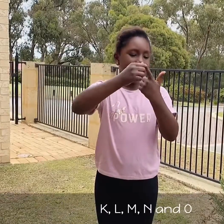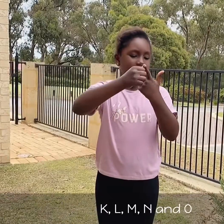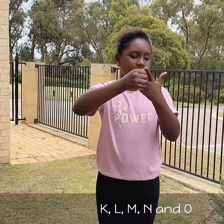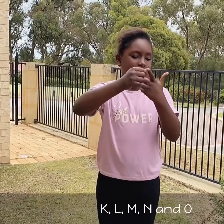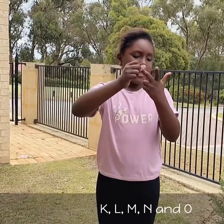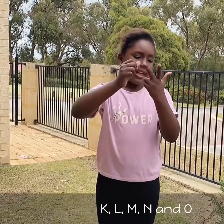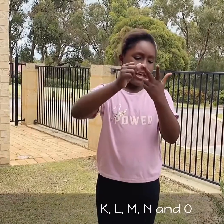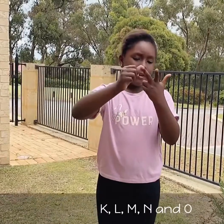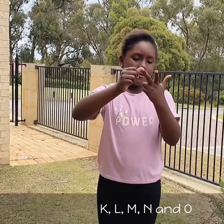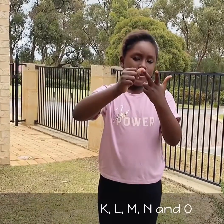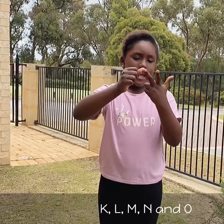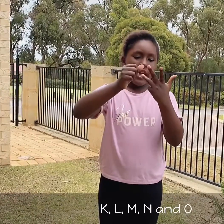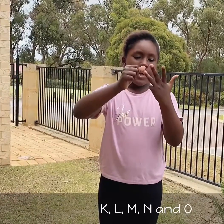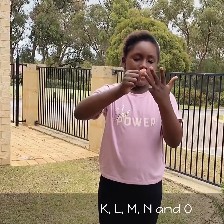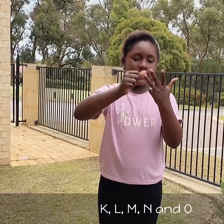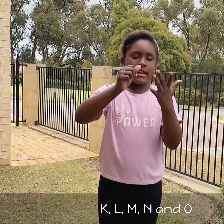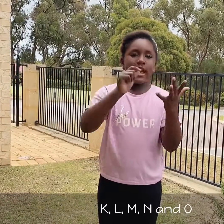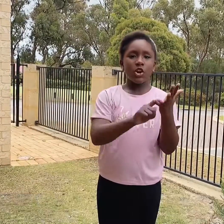L, M, N, and O.